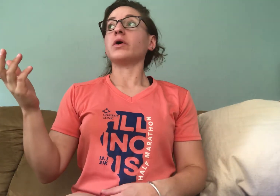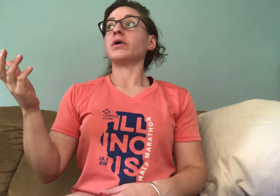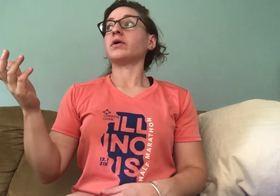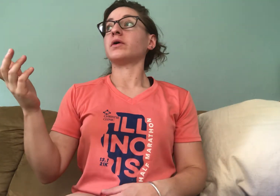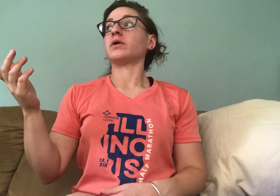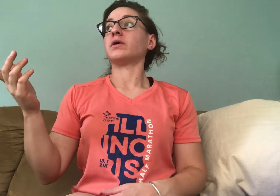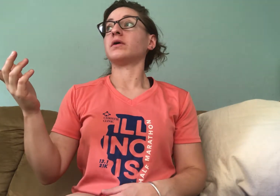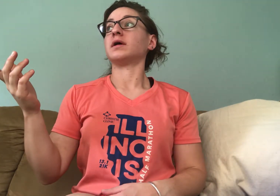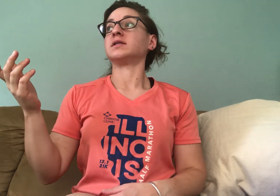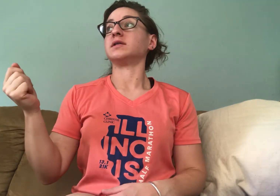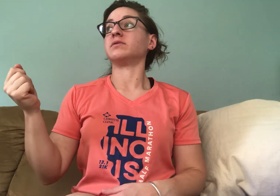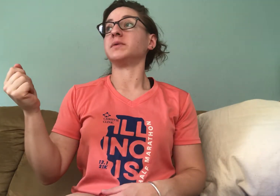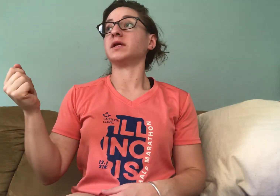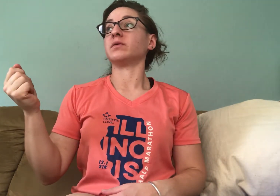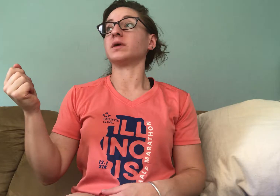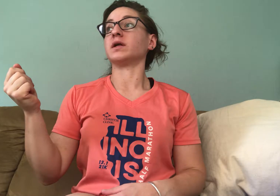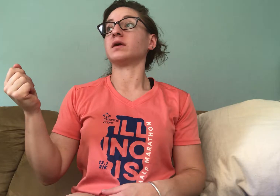Or, let's see, it would be another one.